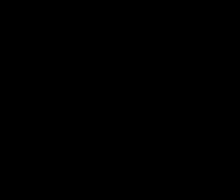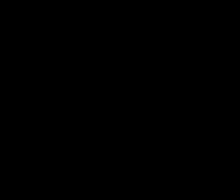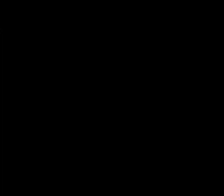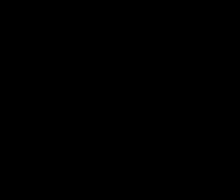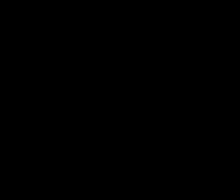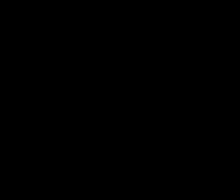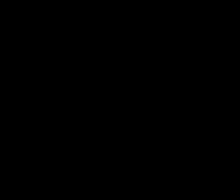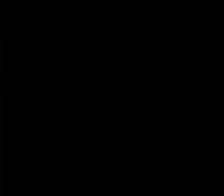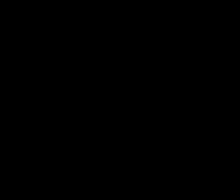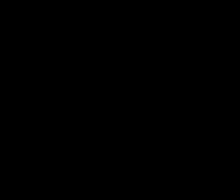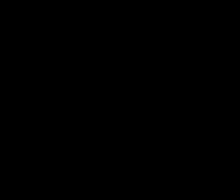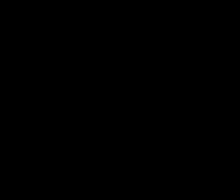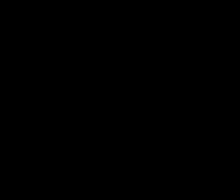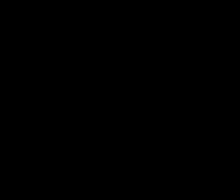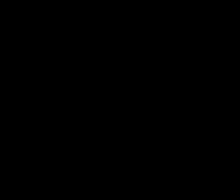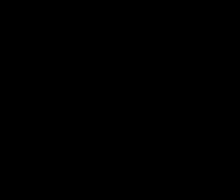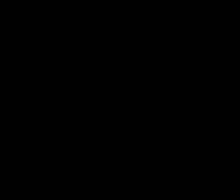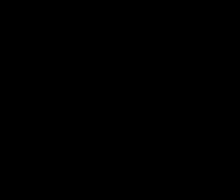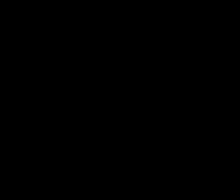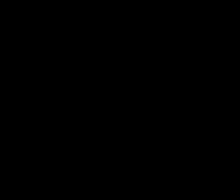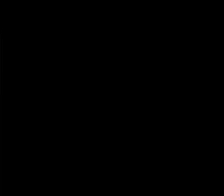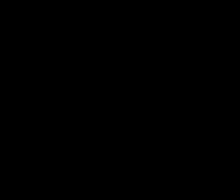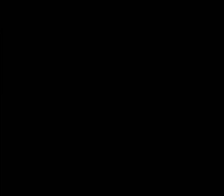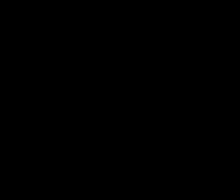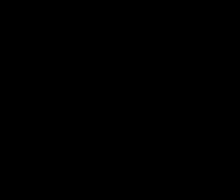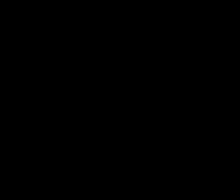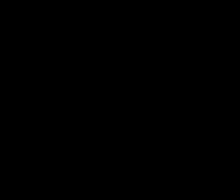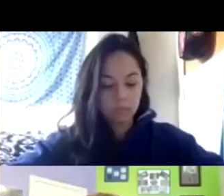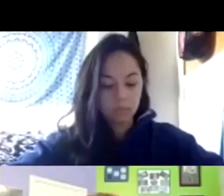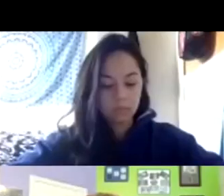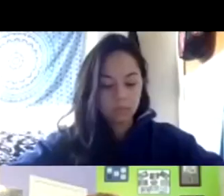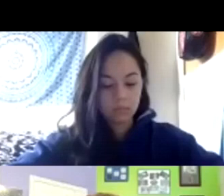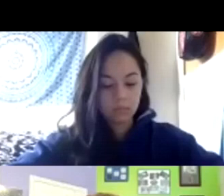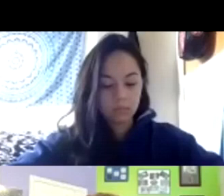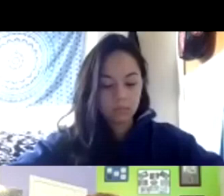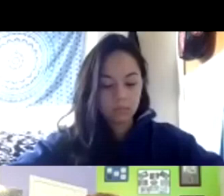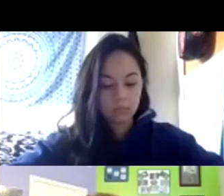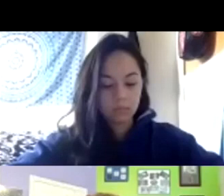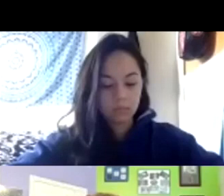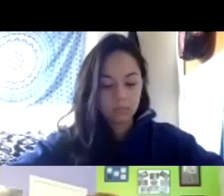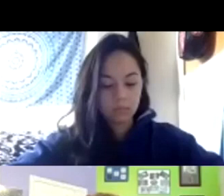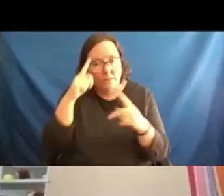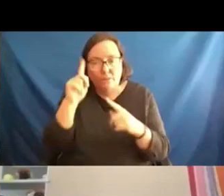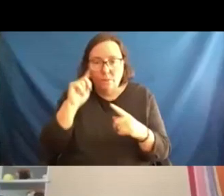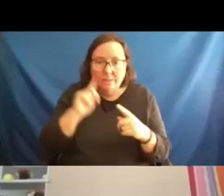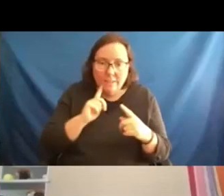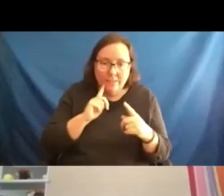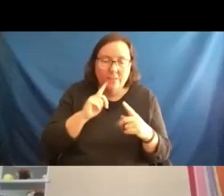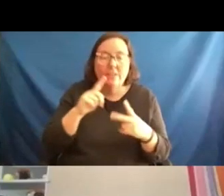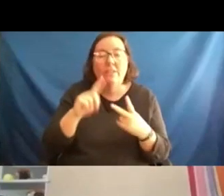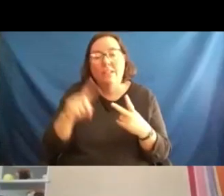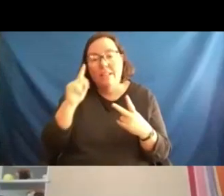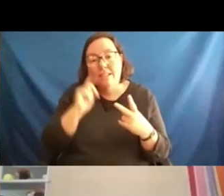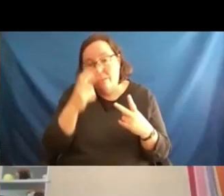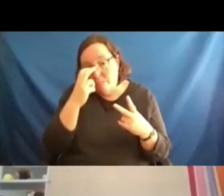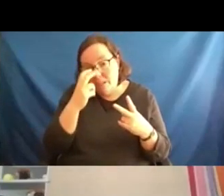She is committed to increasing accessible resources and employment opportunities for the deaf and